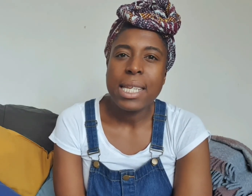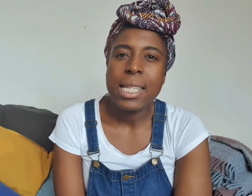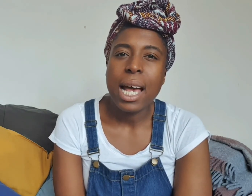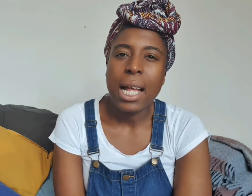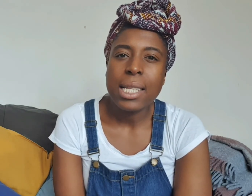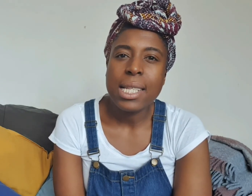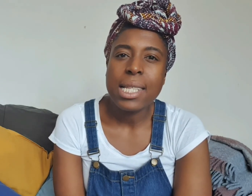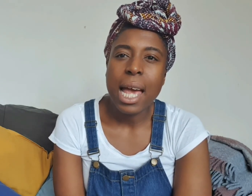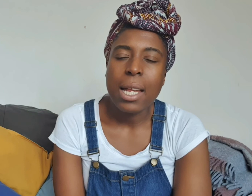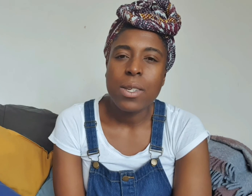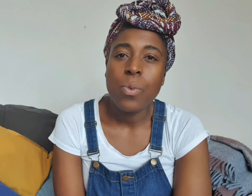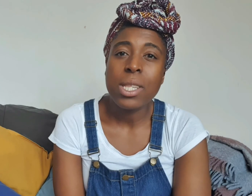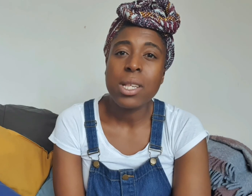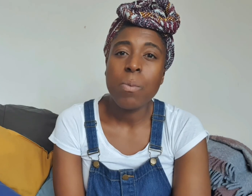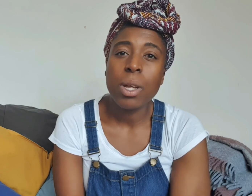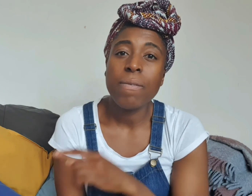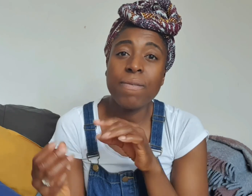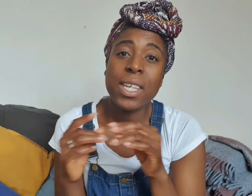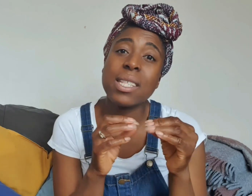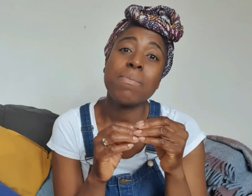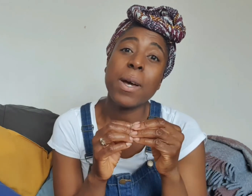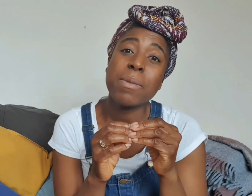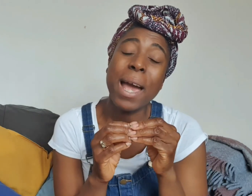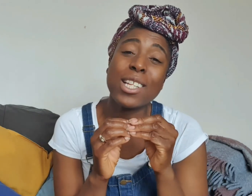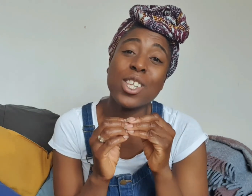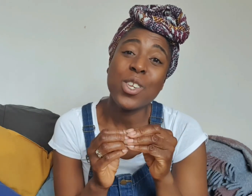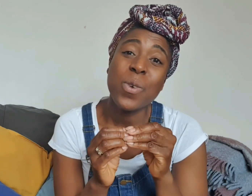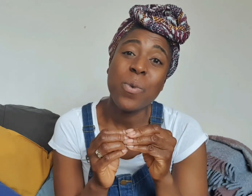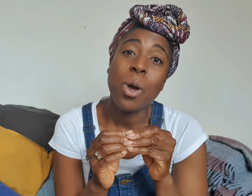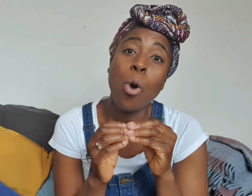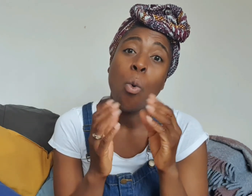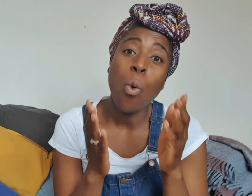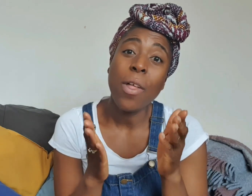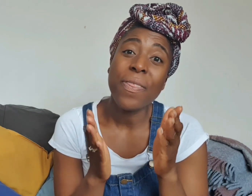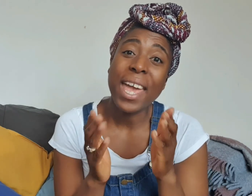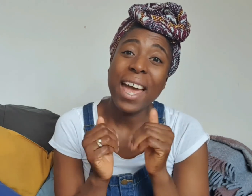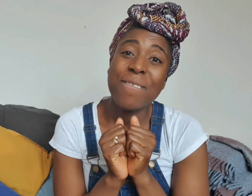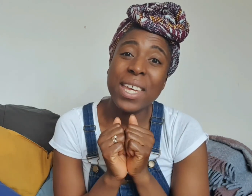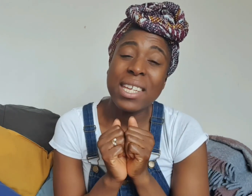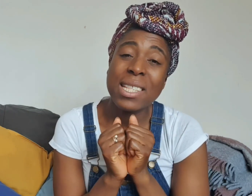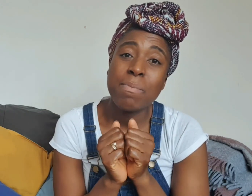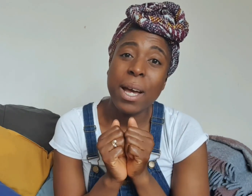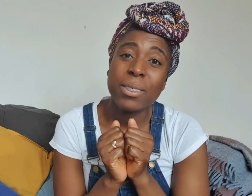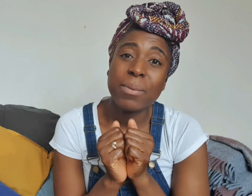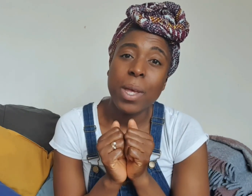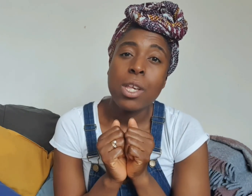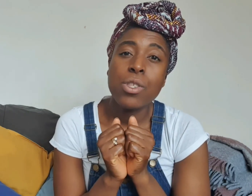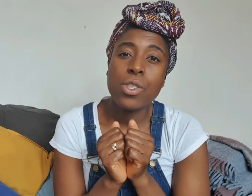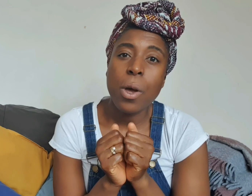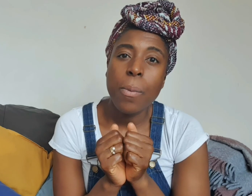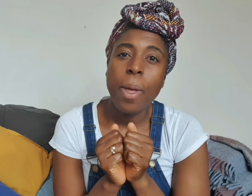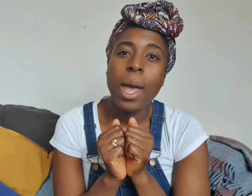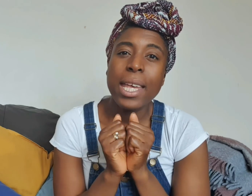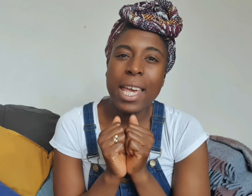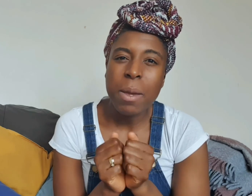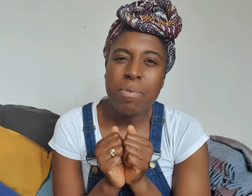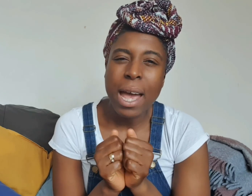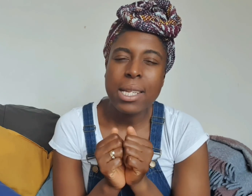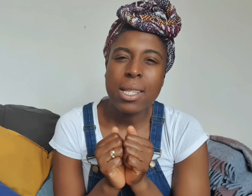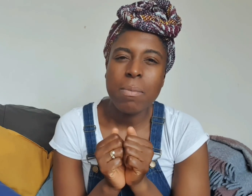to understand when someone fingerspells back to you what they have fingerspelled. So keep practicing